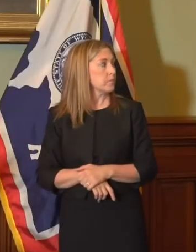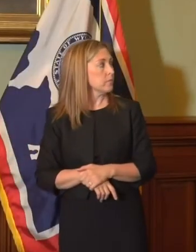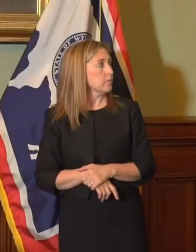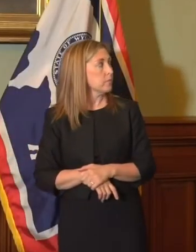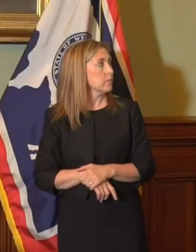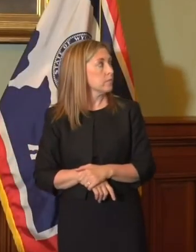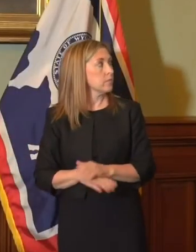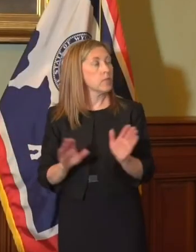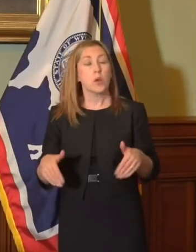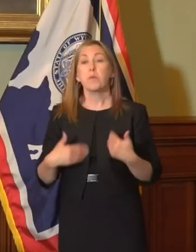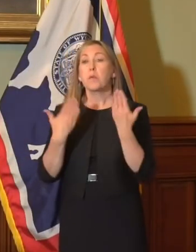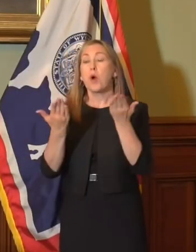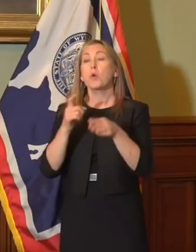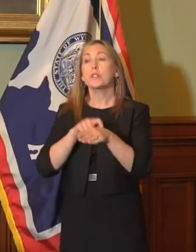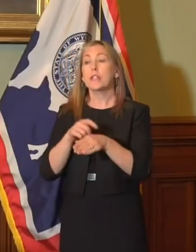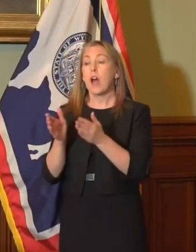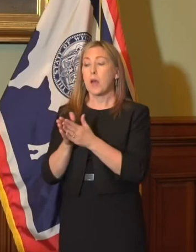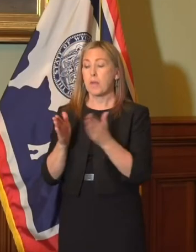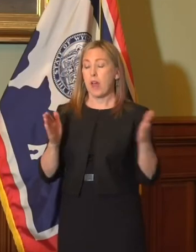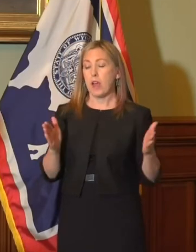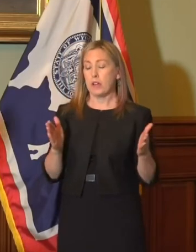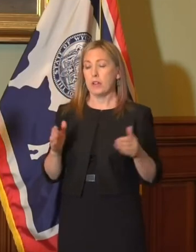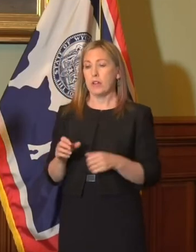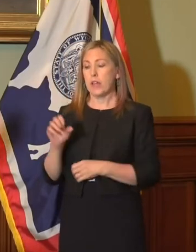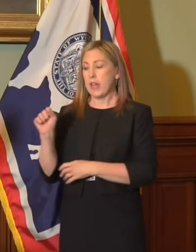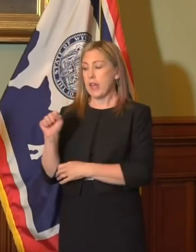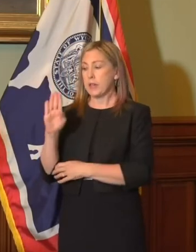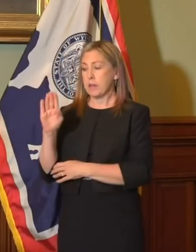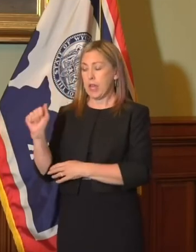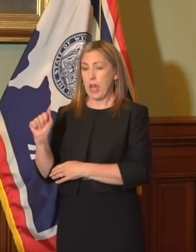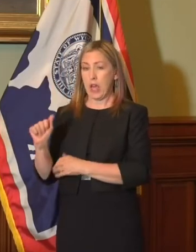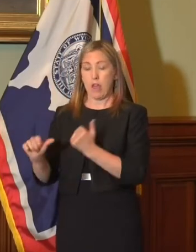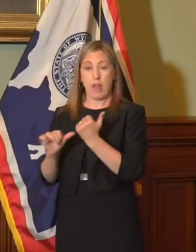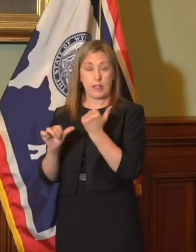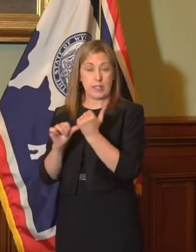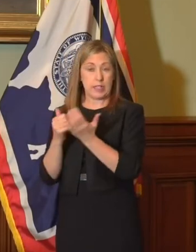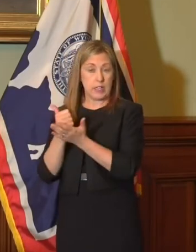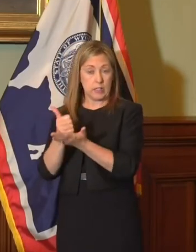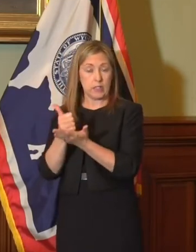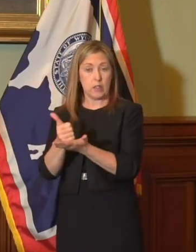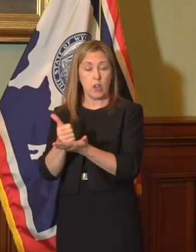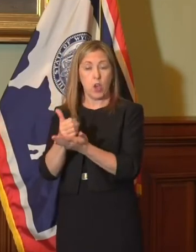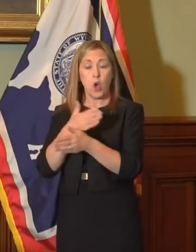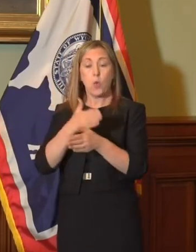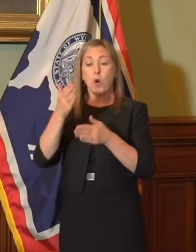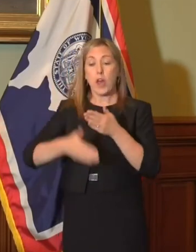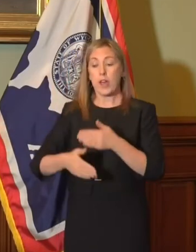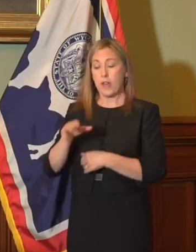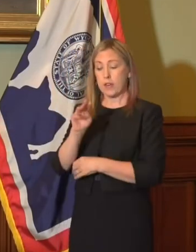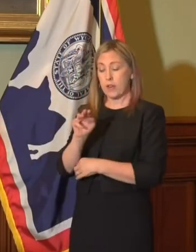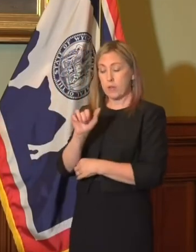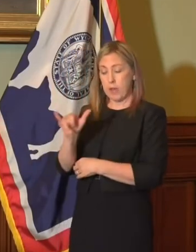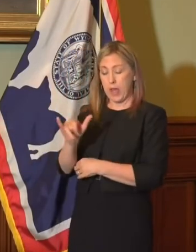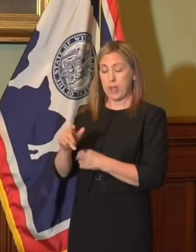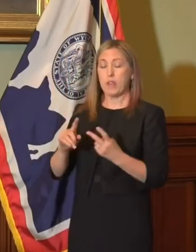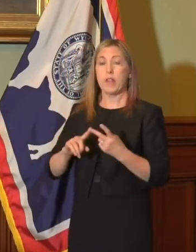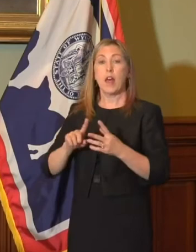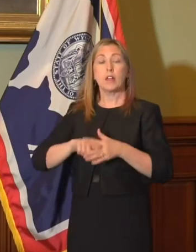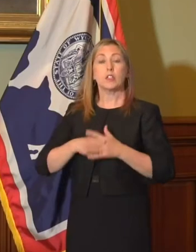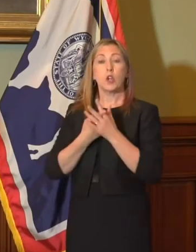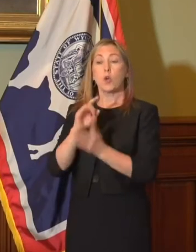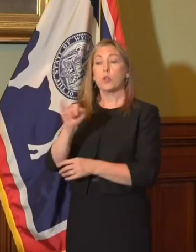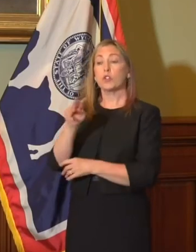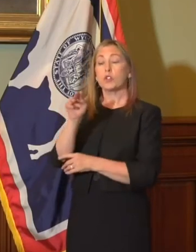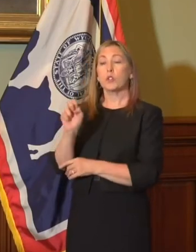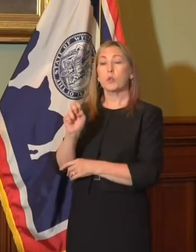This is our proposed timeline. SBA assistance will be ending in May. In June,